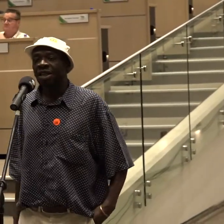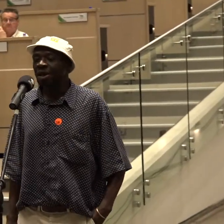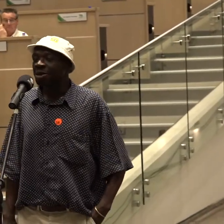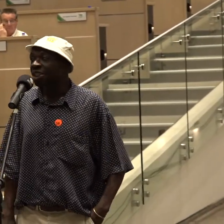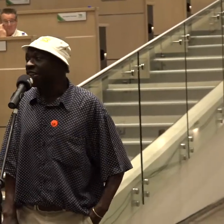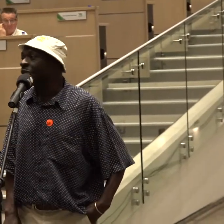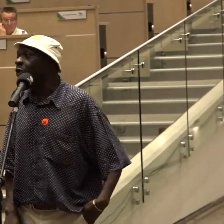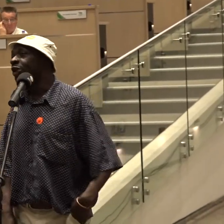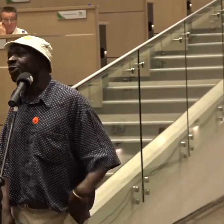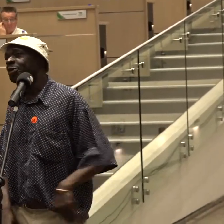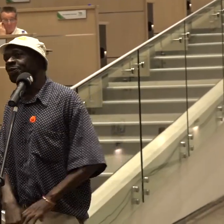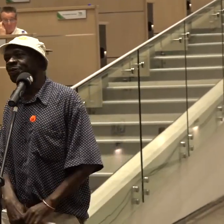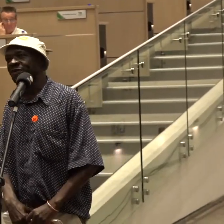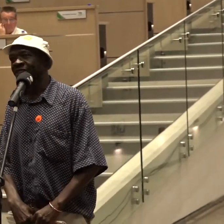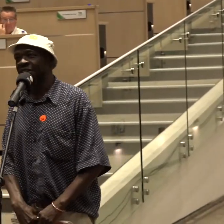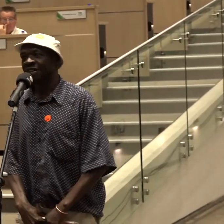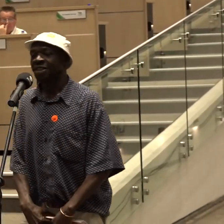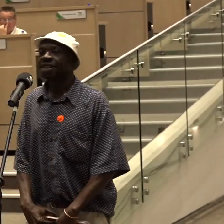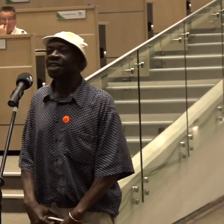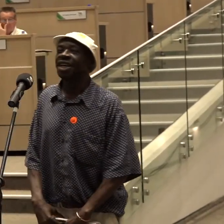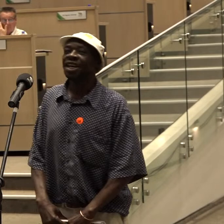uh apprecially